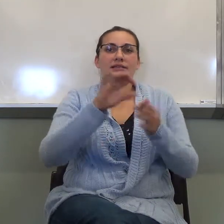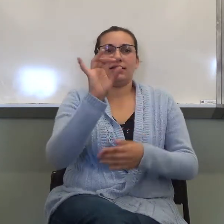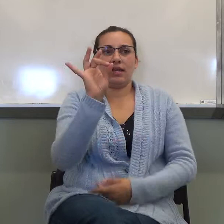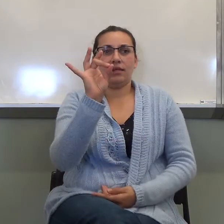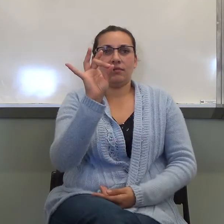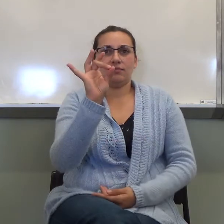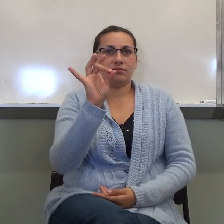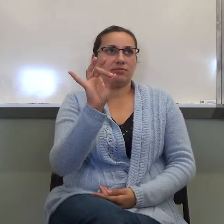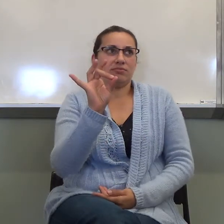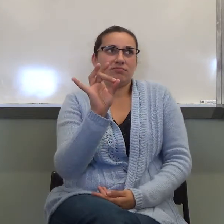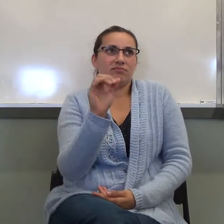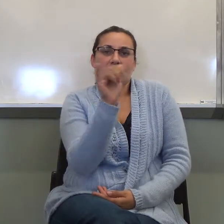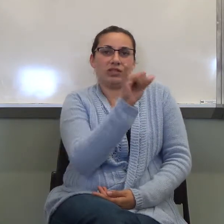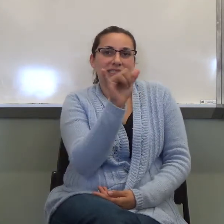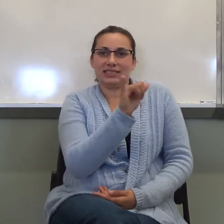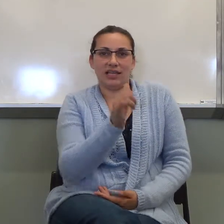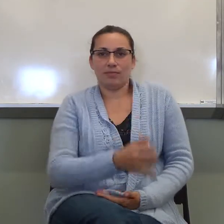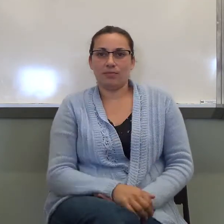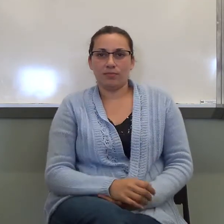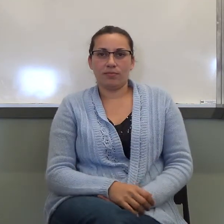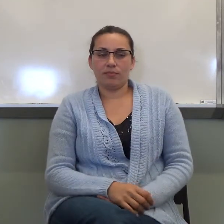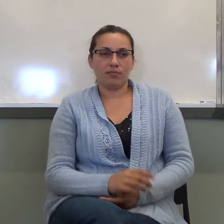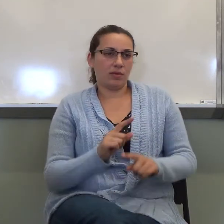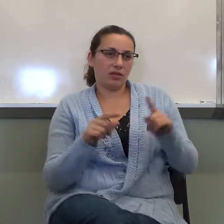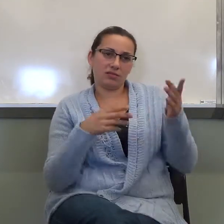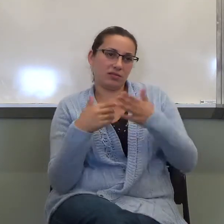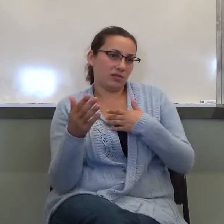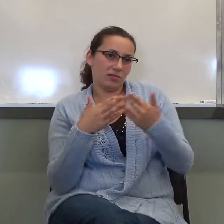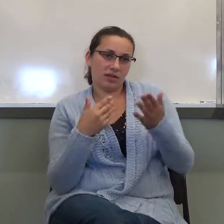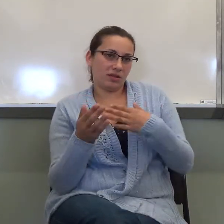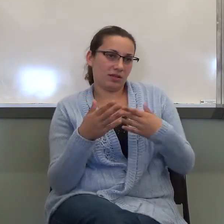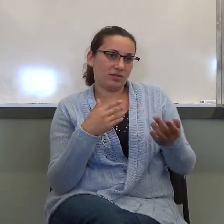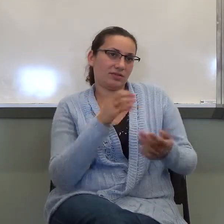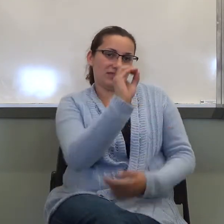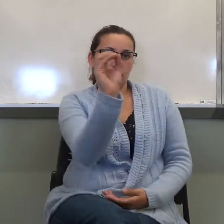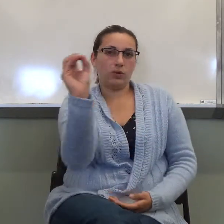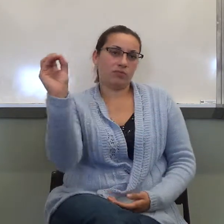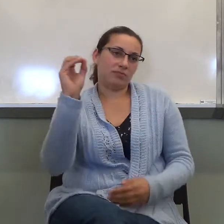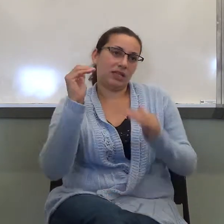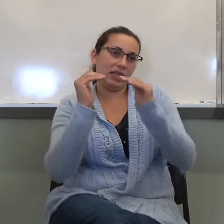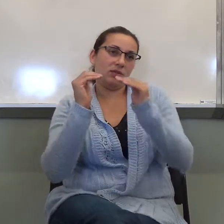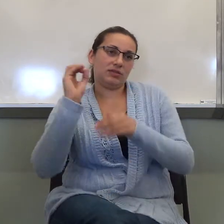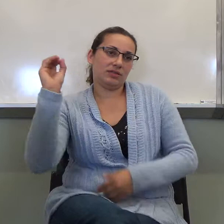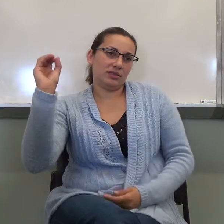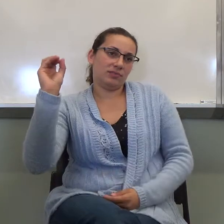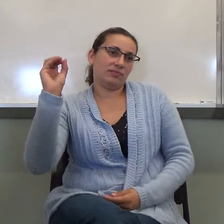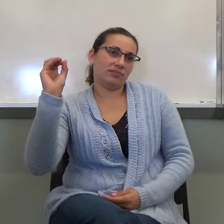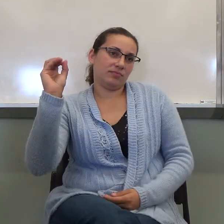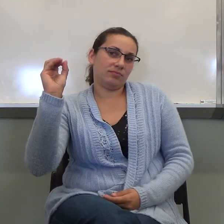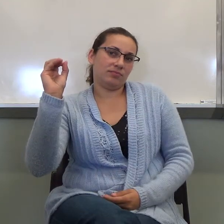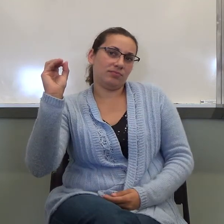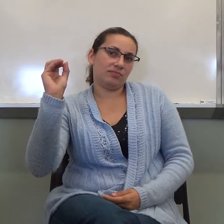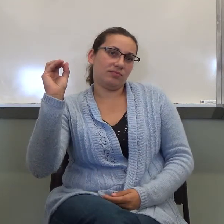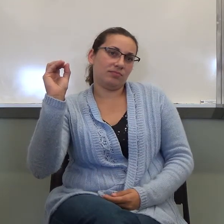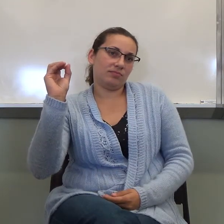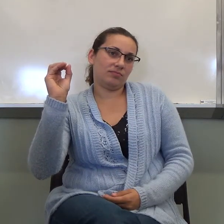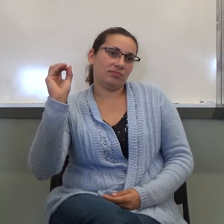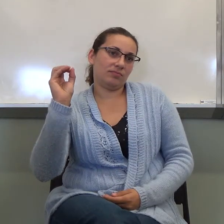with the larger. But that doesn't matter because 0 doesn't have a sign on it anyway. Now, notice what this says is that any